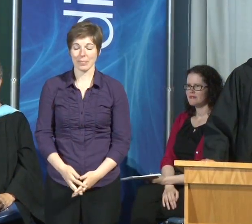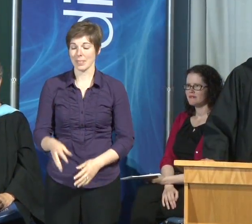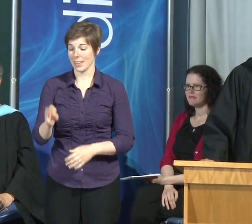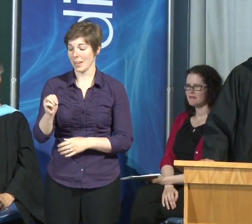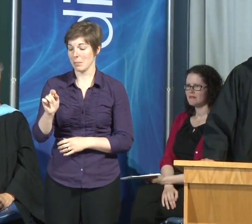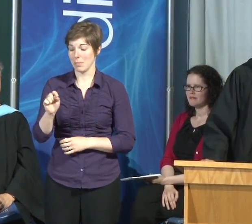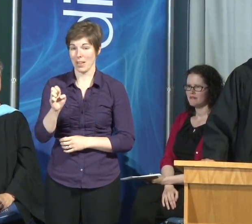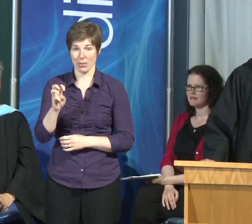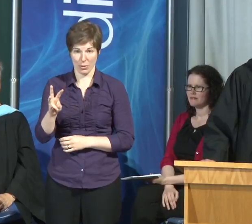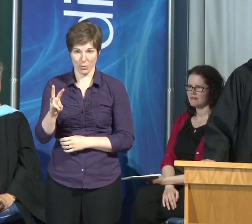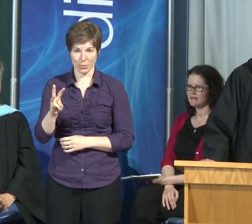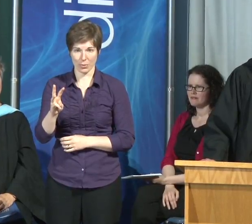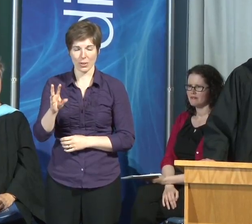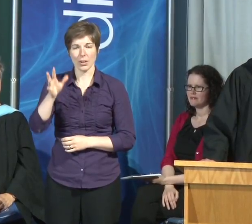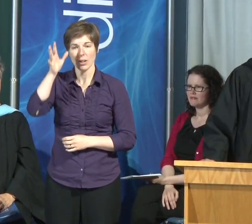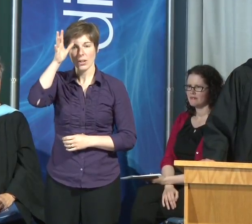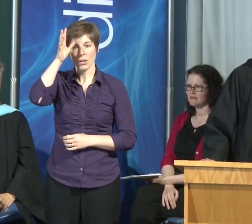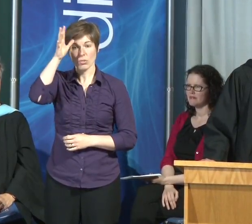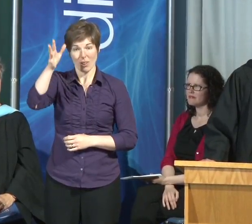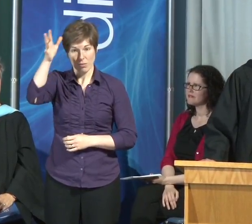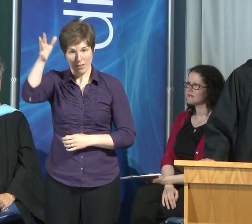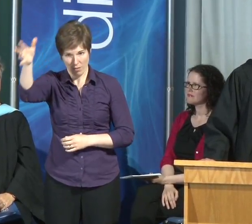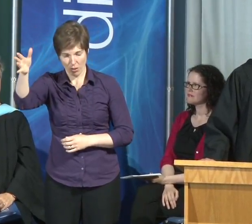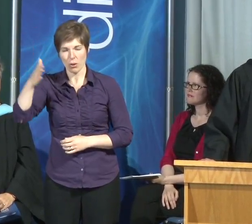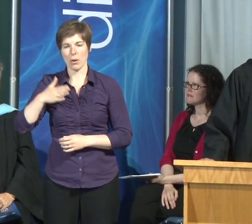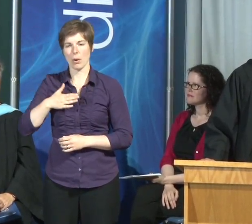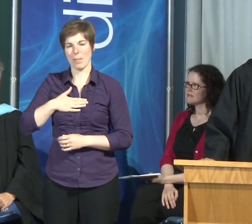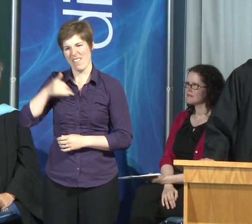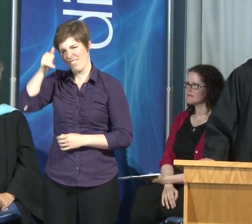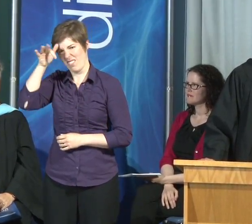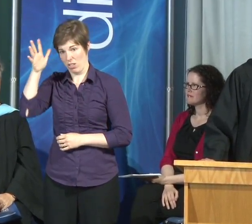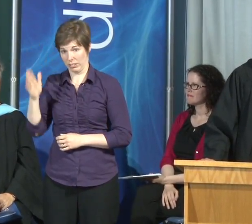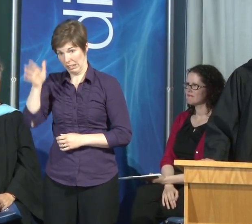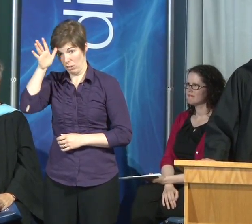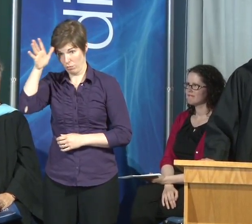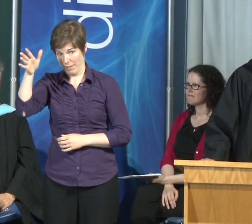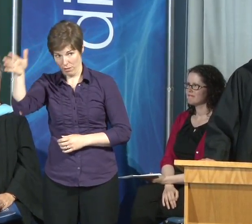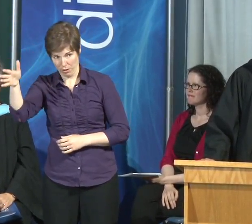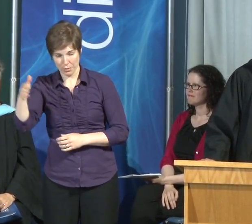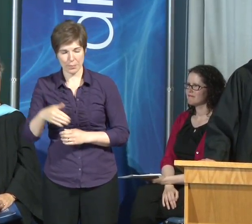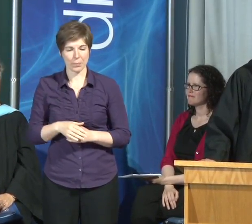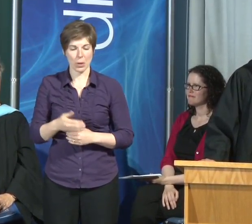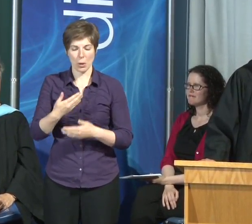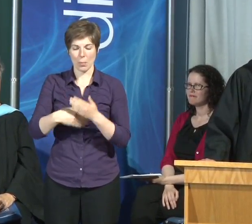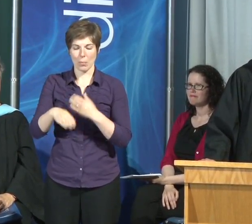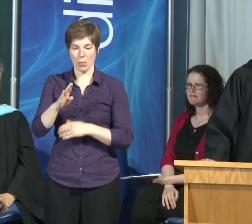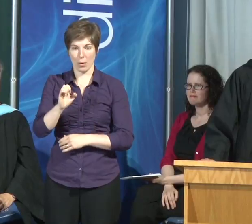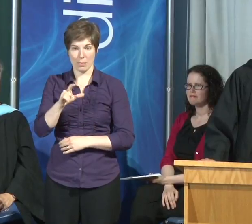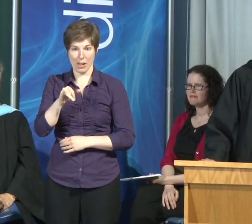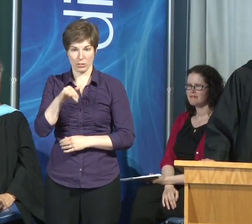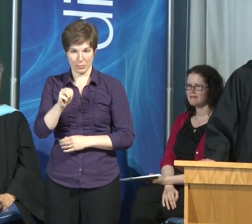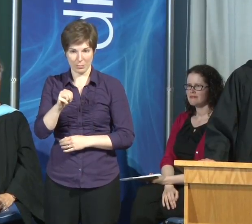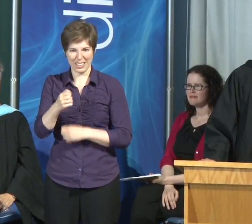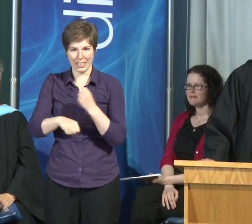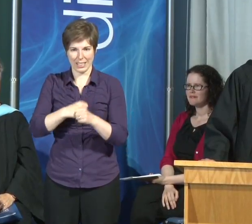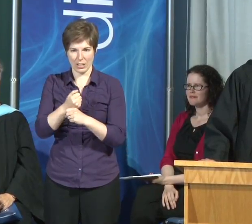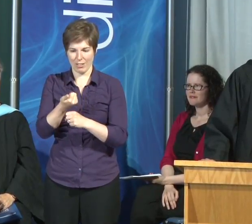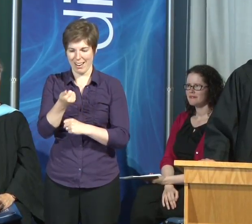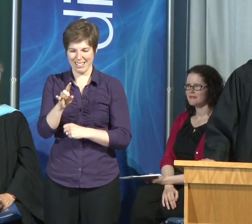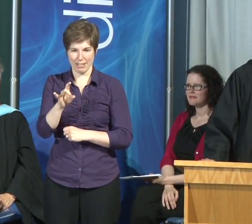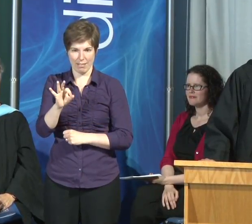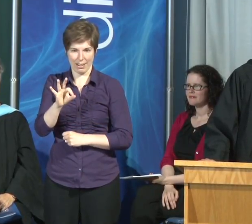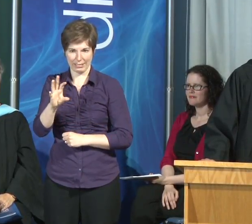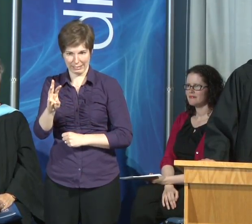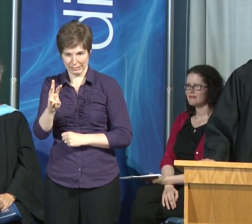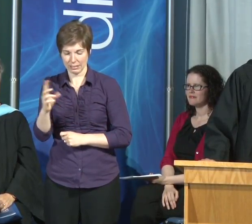Matthew's great-grandfather, my grandfather on my father's side, was born in Belgium in 1896, and he came to Canada